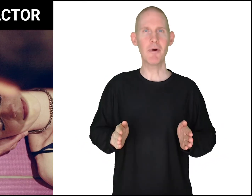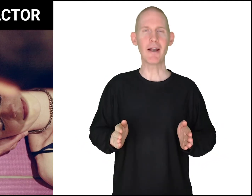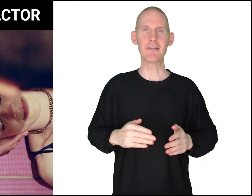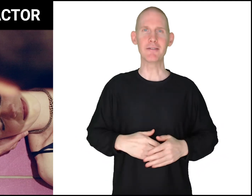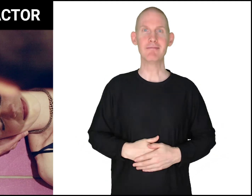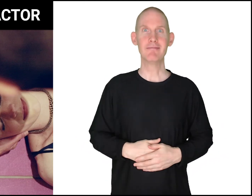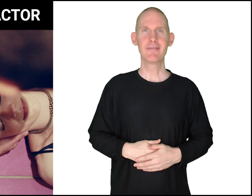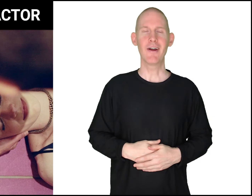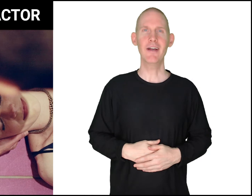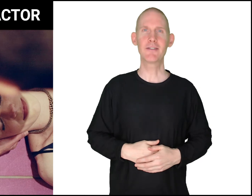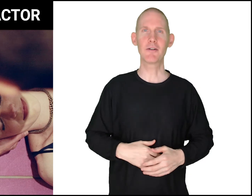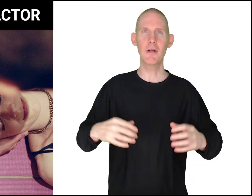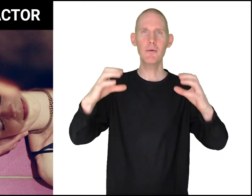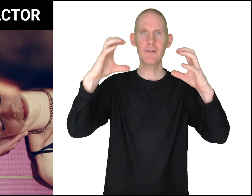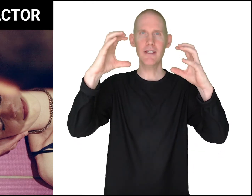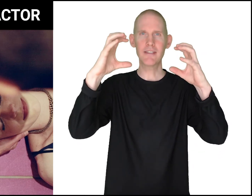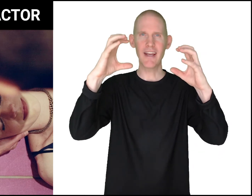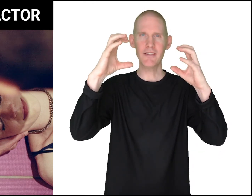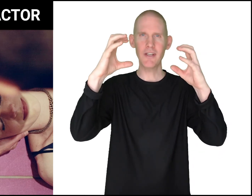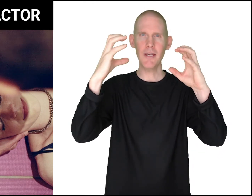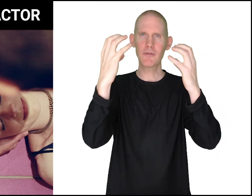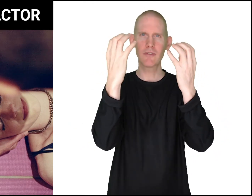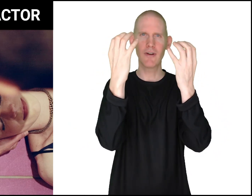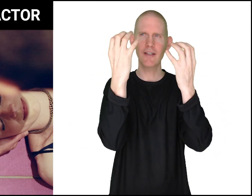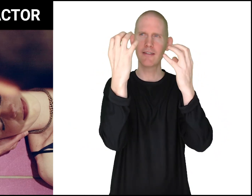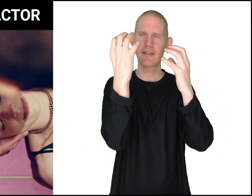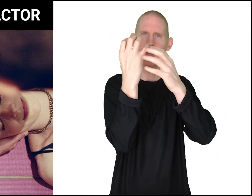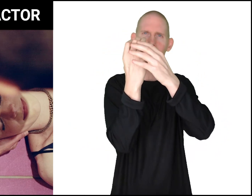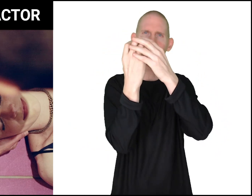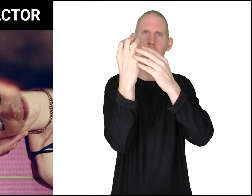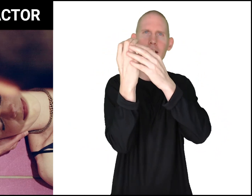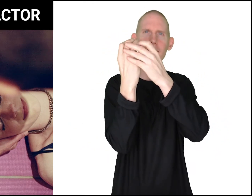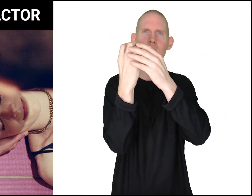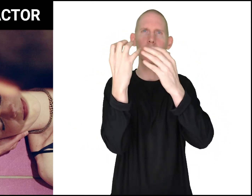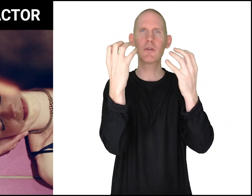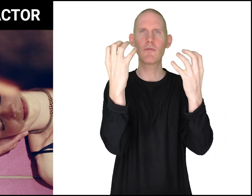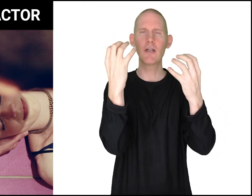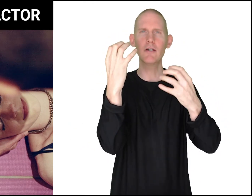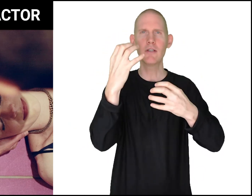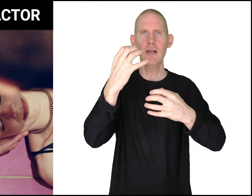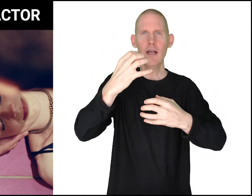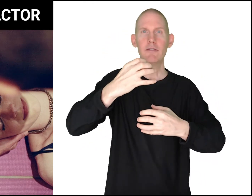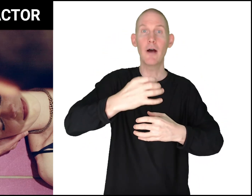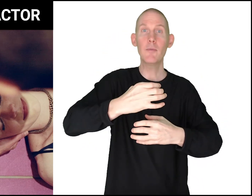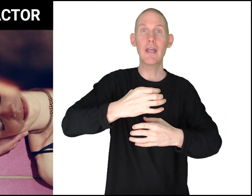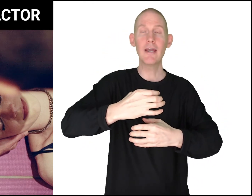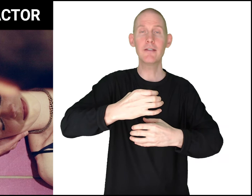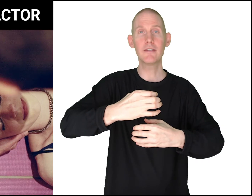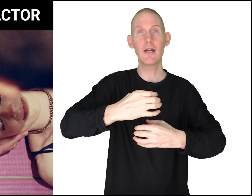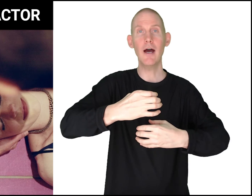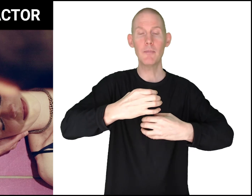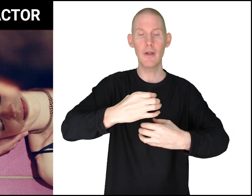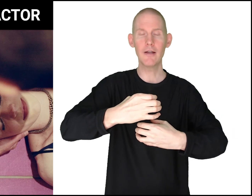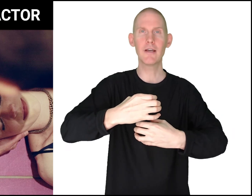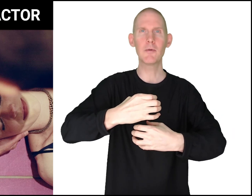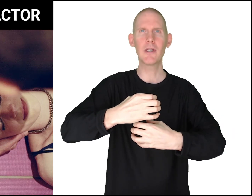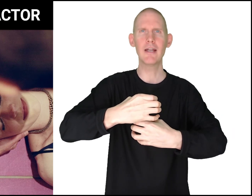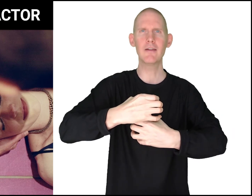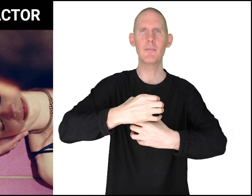Chiropractor. All right, so remember these hand shapes, right? Not so tight together with the fingers. Dominant hand on top, non-dominant hand on the